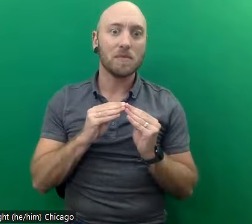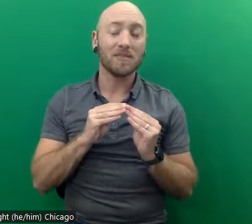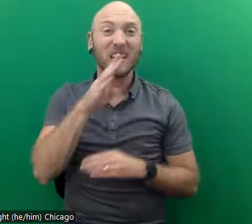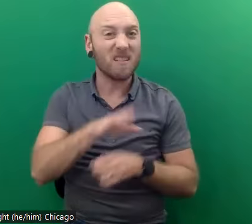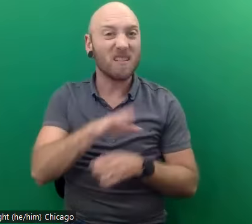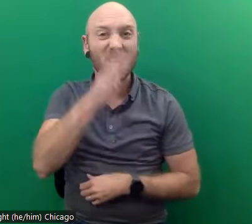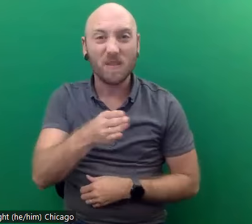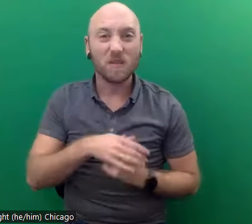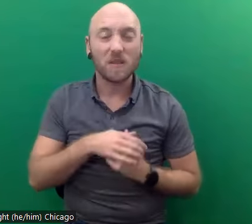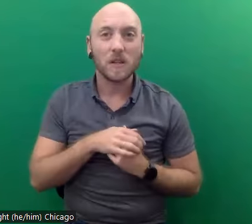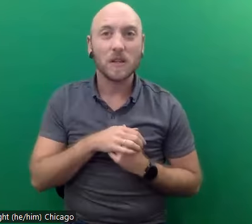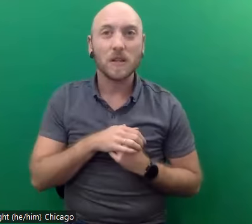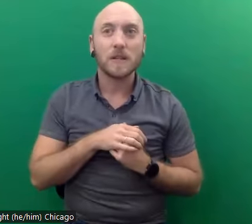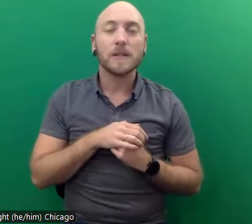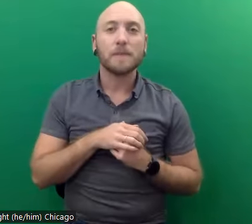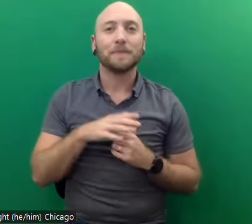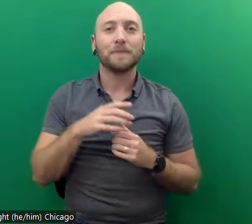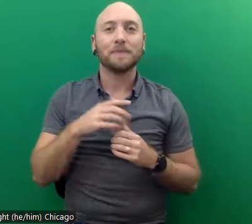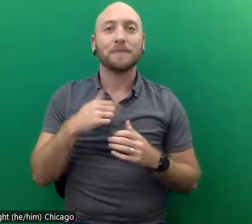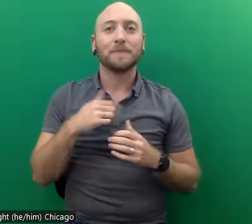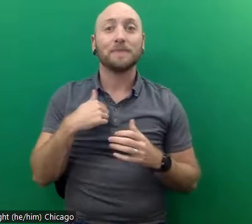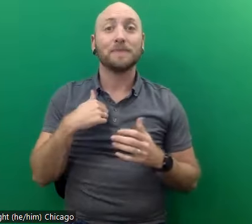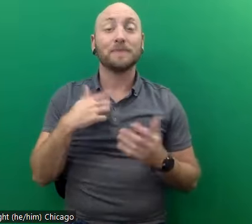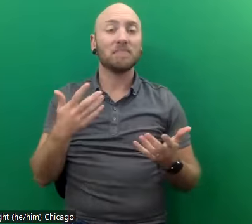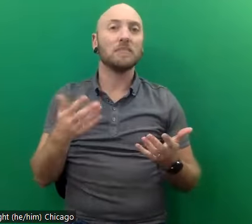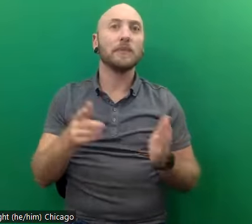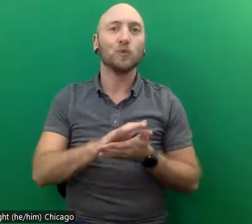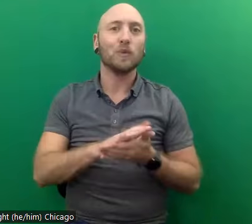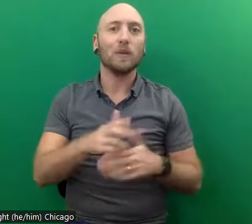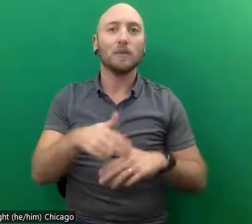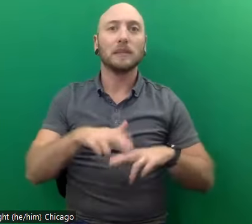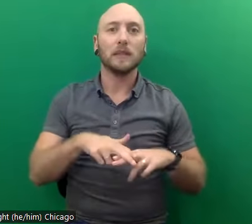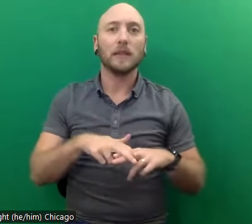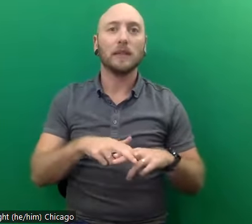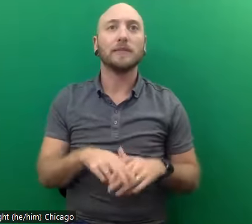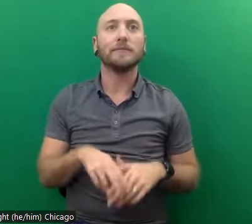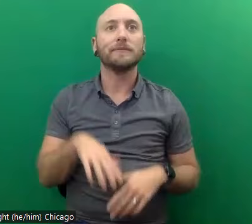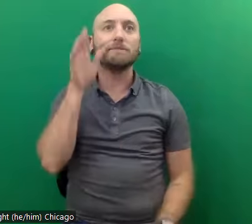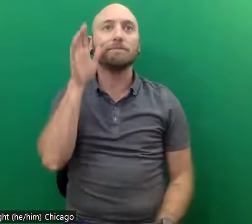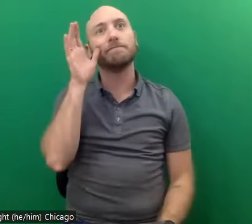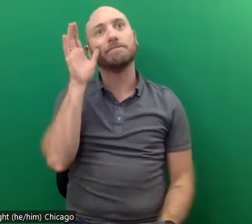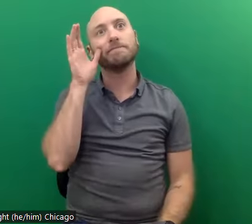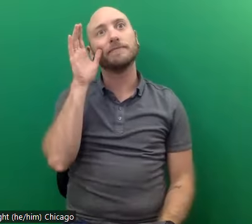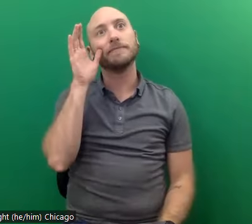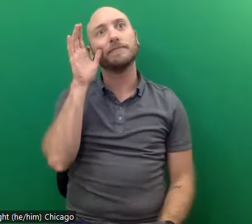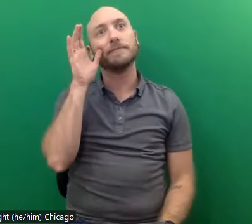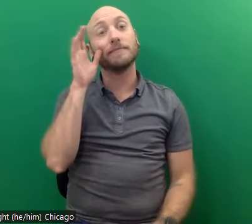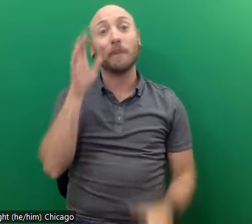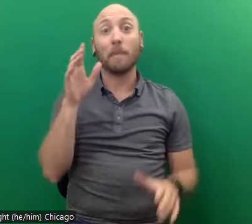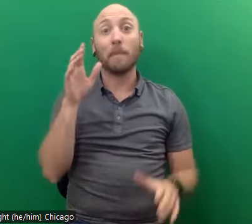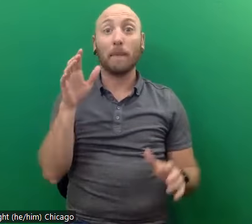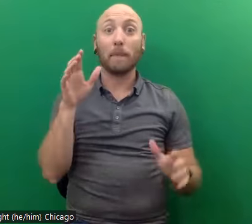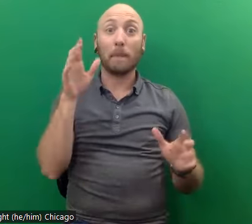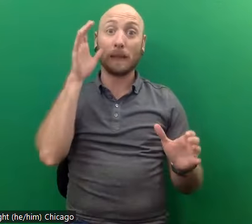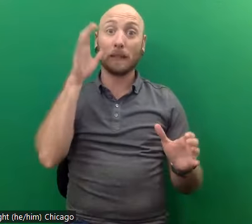I could be sitting in school, and all I could think about was getting outside of myself. So I